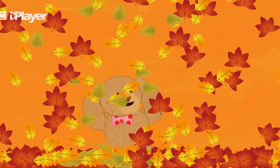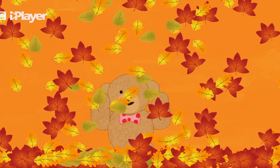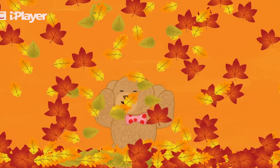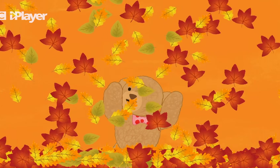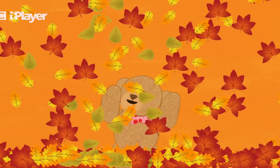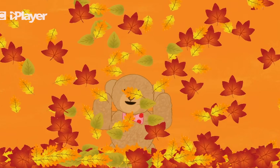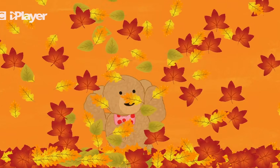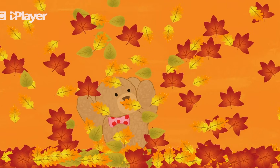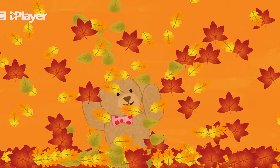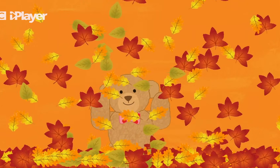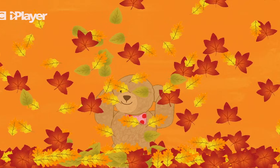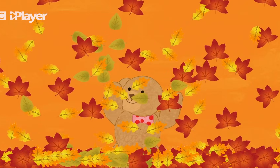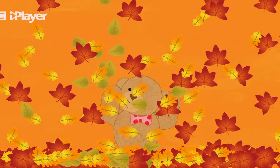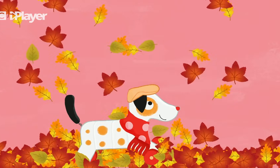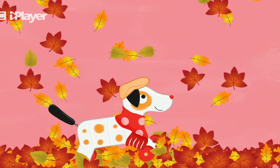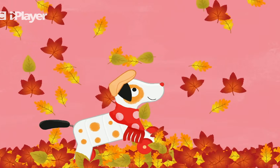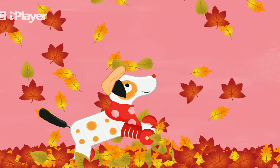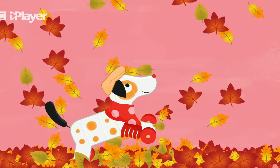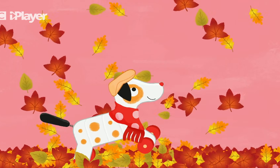falling, falling, falling.